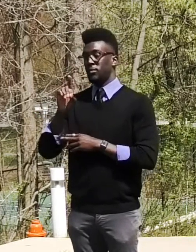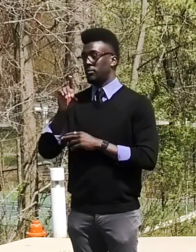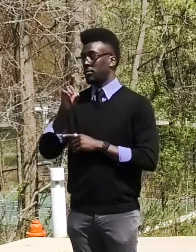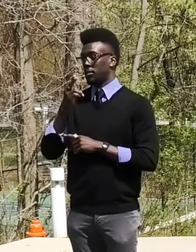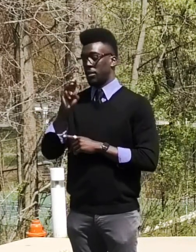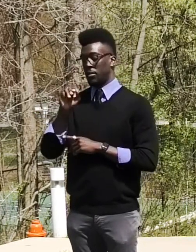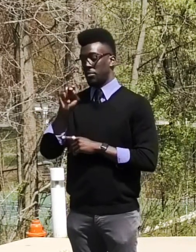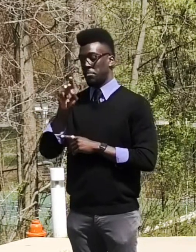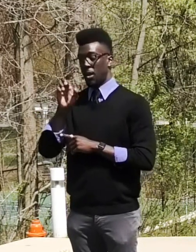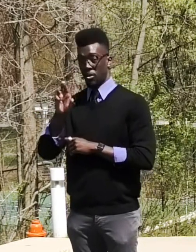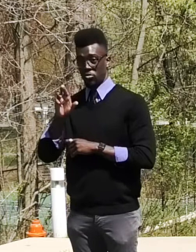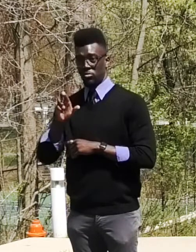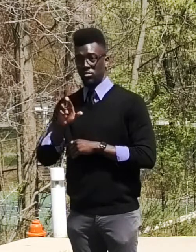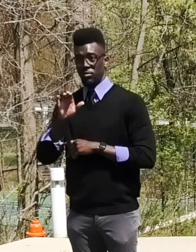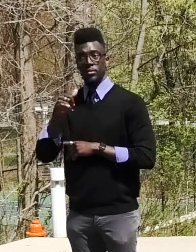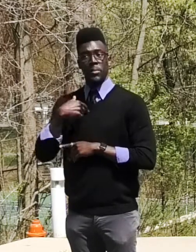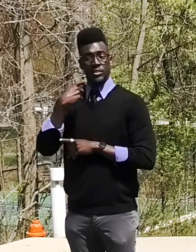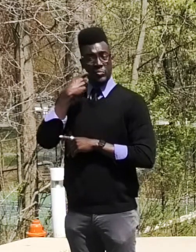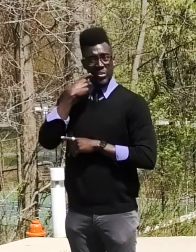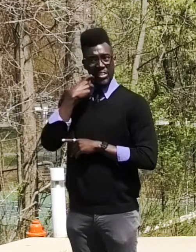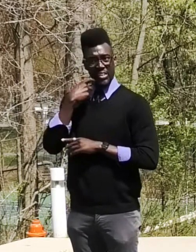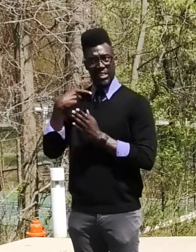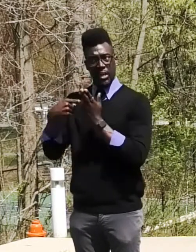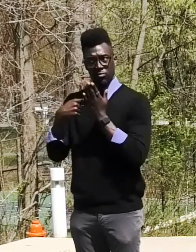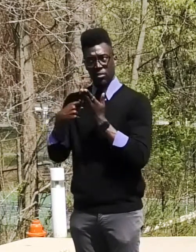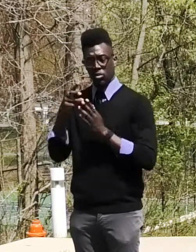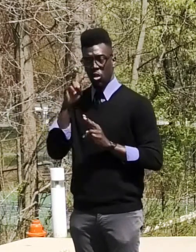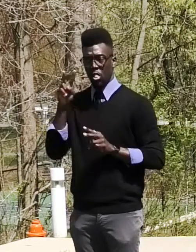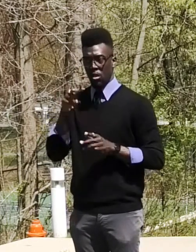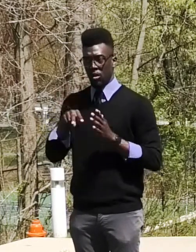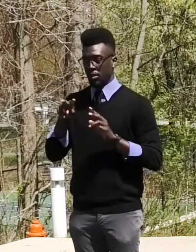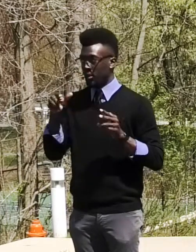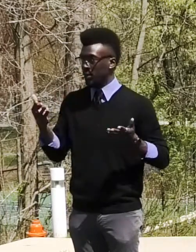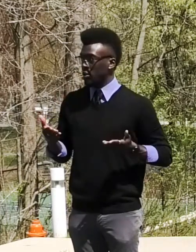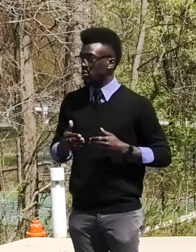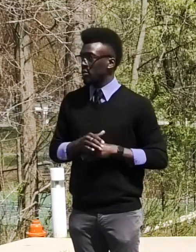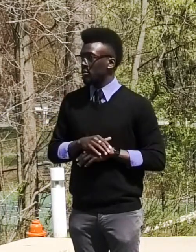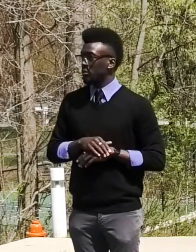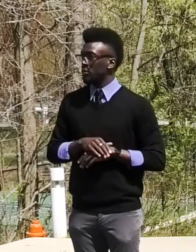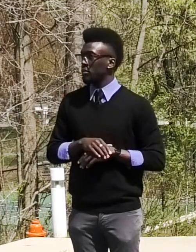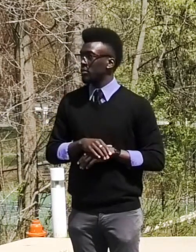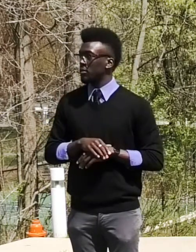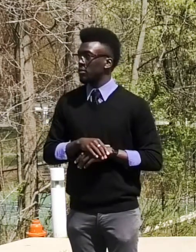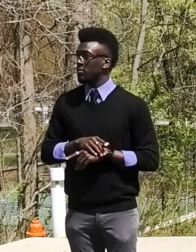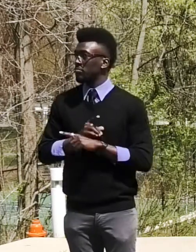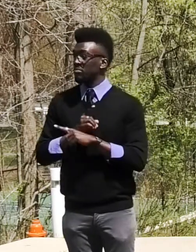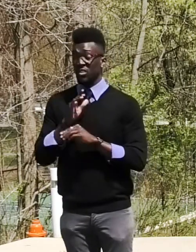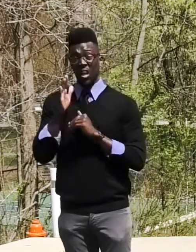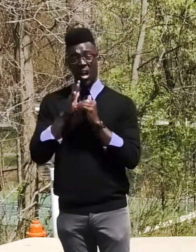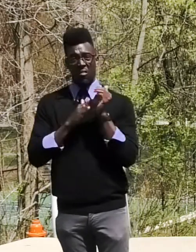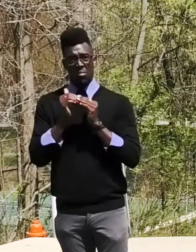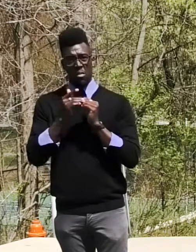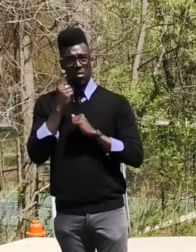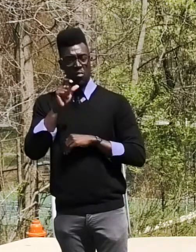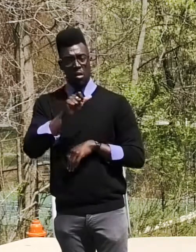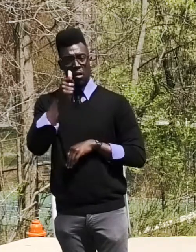had with Dr. Cunningham, they were looking at this space. Is there possibility to look at another space?